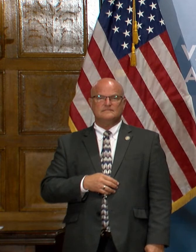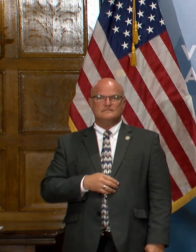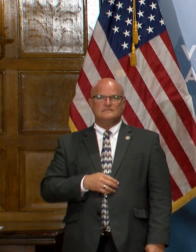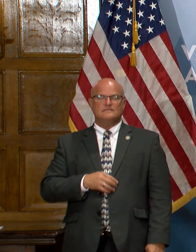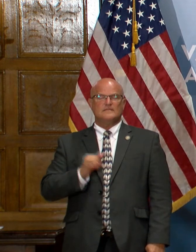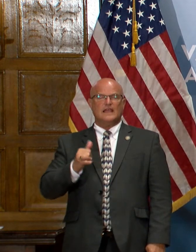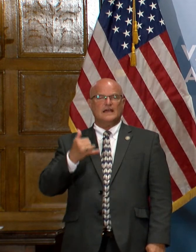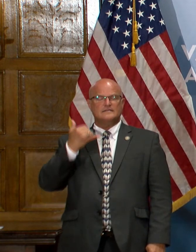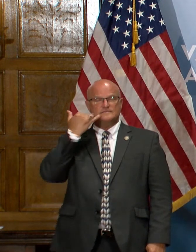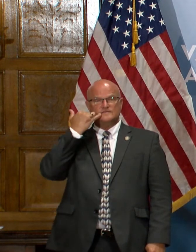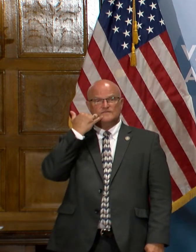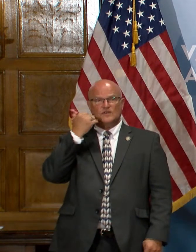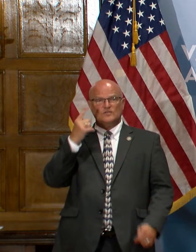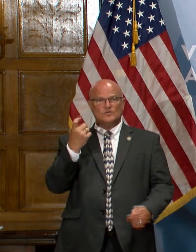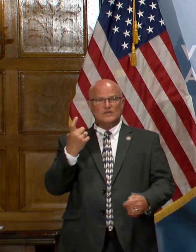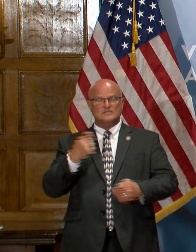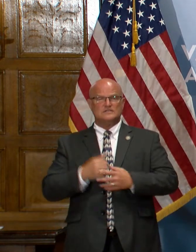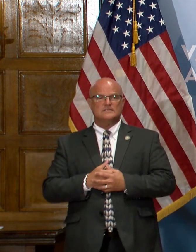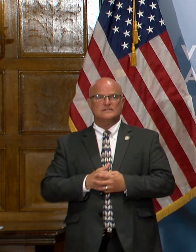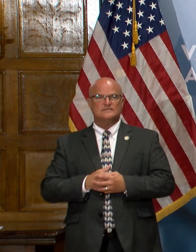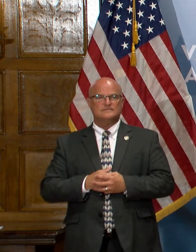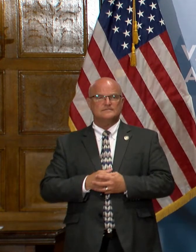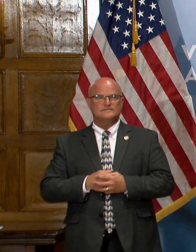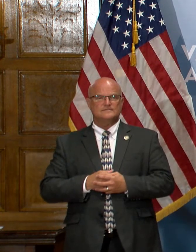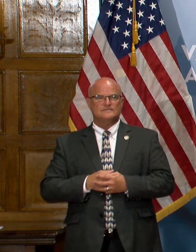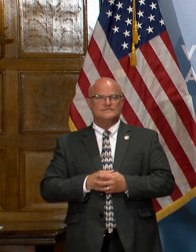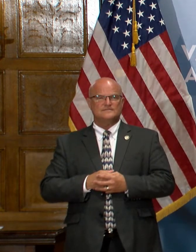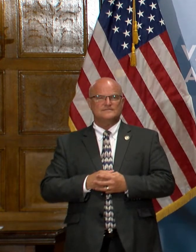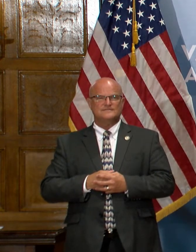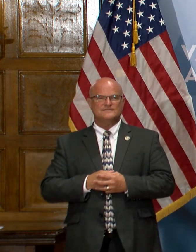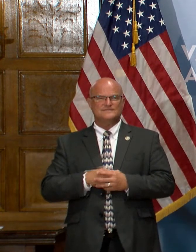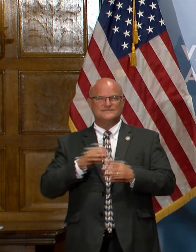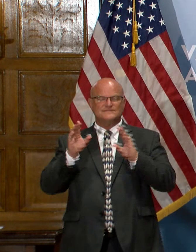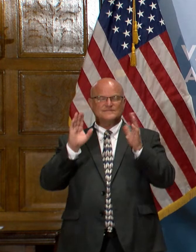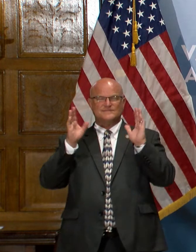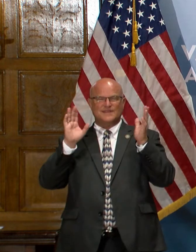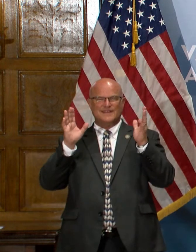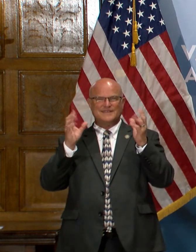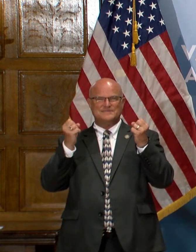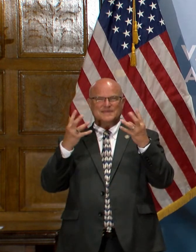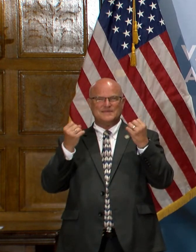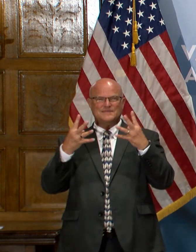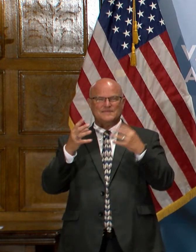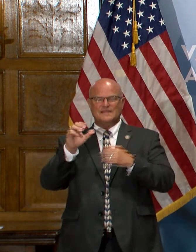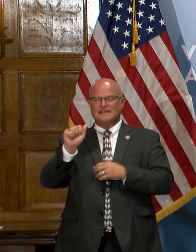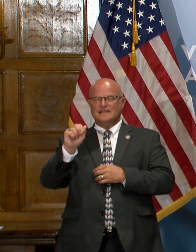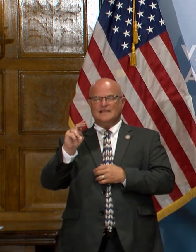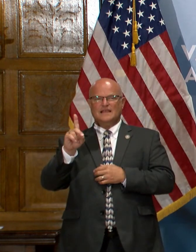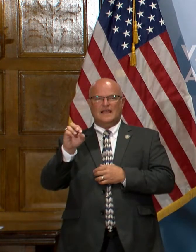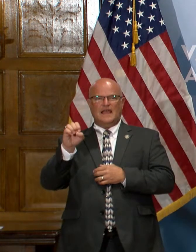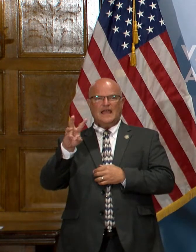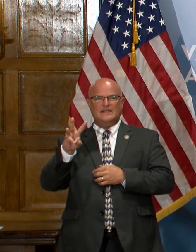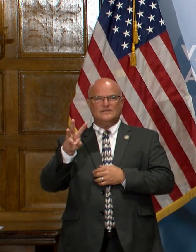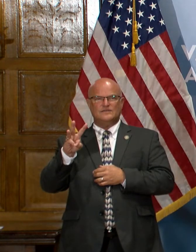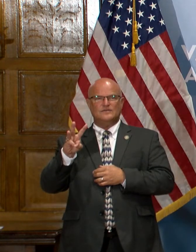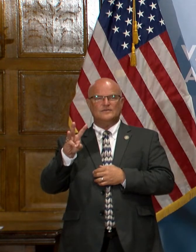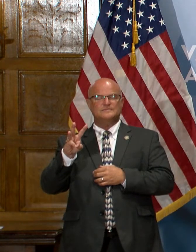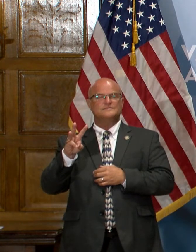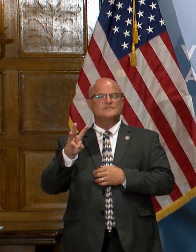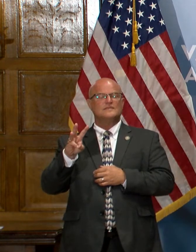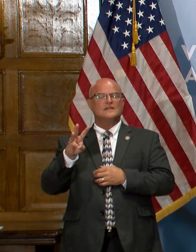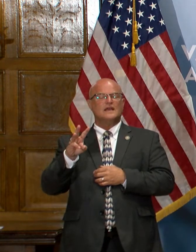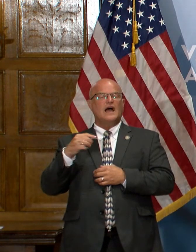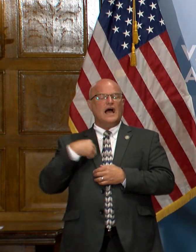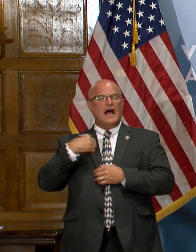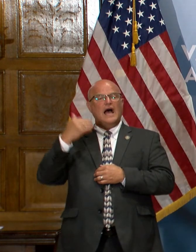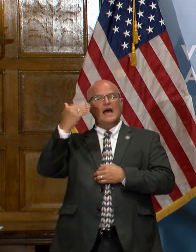Let's go remotely. Are there any questions? Hey, Governor Andrew Epperson. Andrew Epperson here from KNWA News. I know that